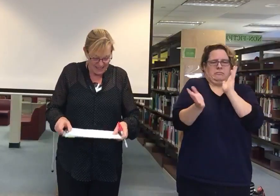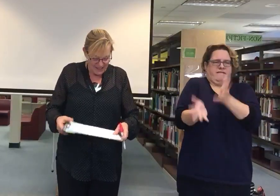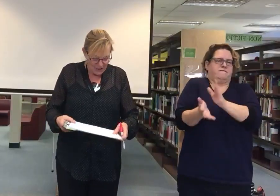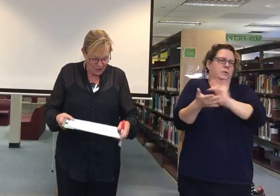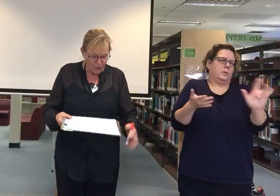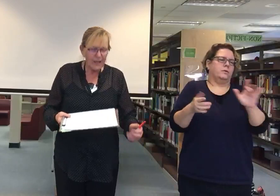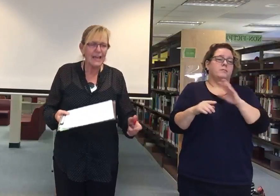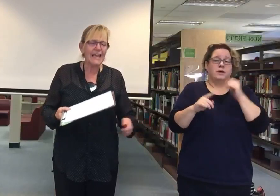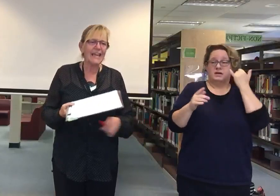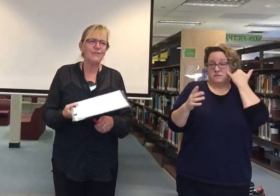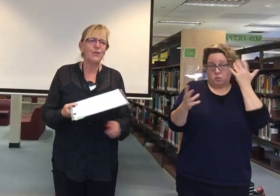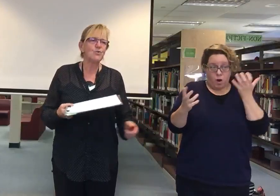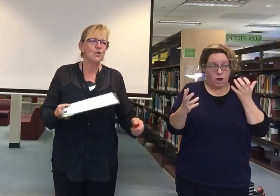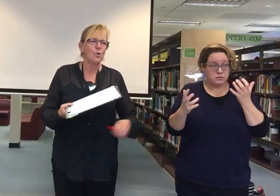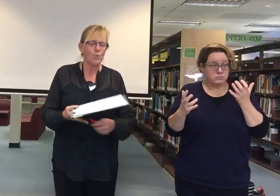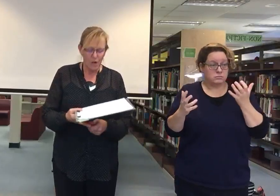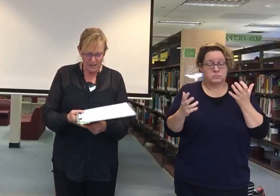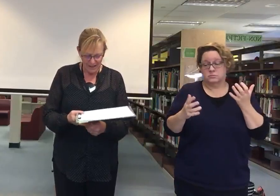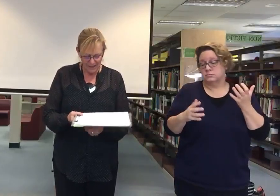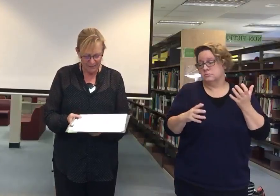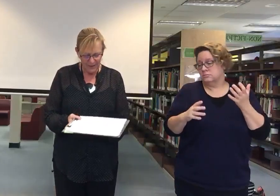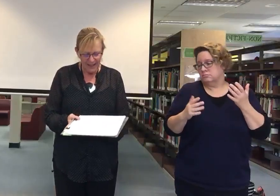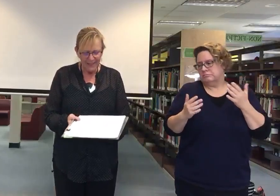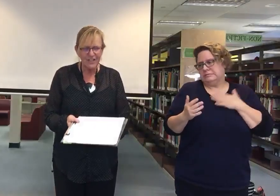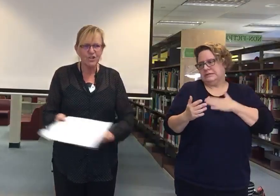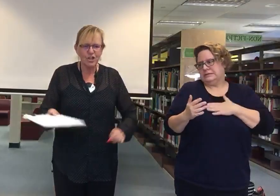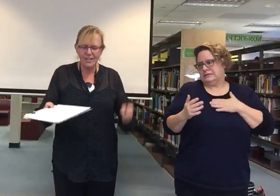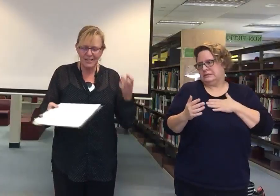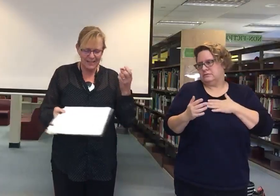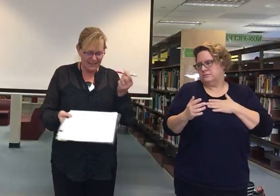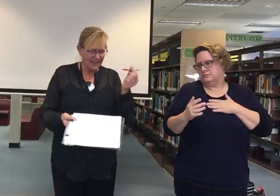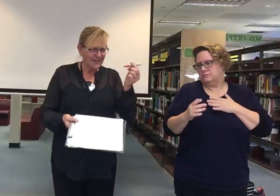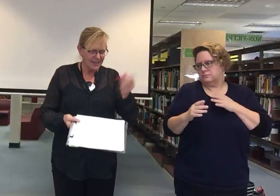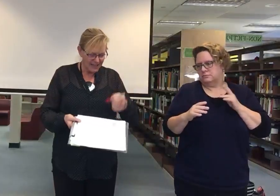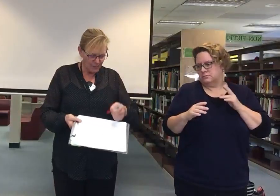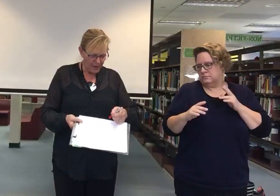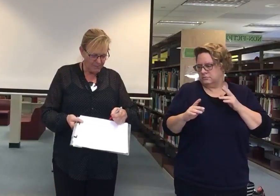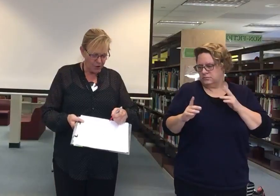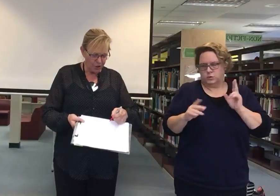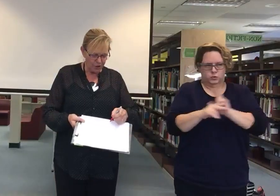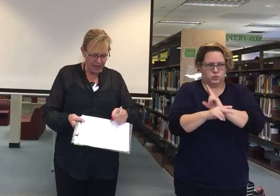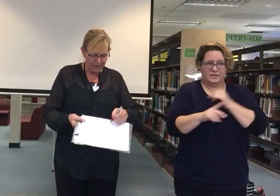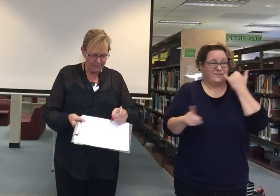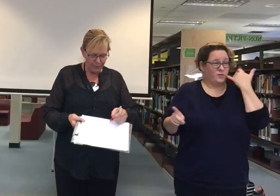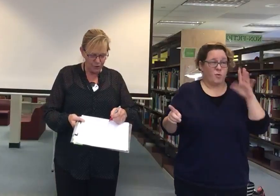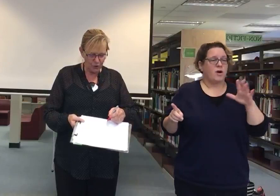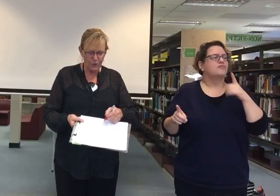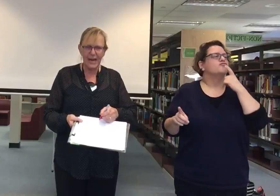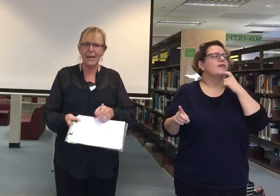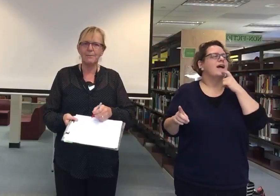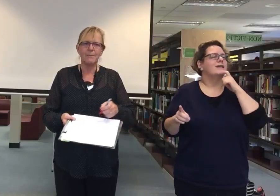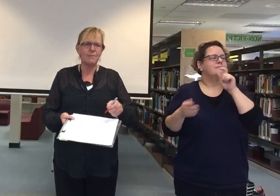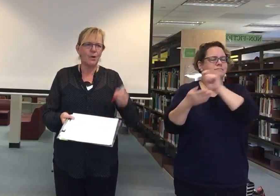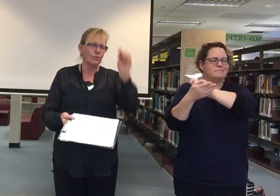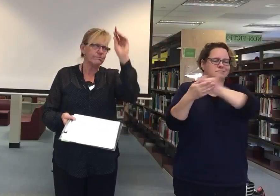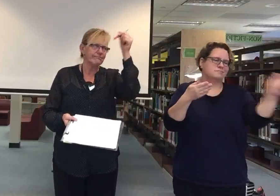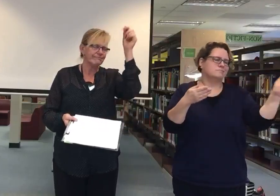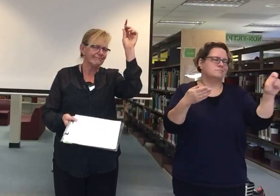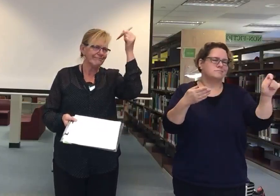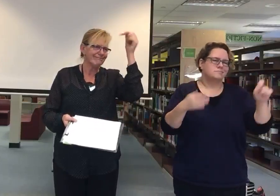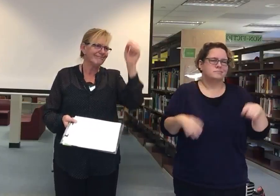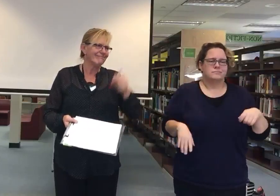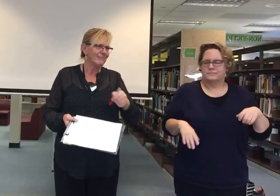that works. So if you don't want, then just take the red marker and put your name,